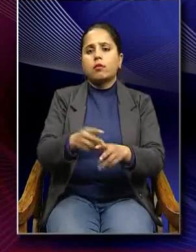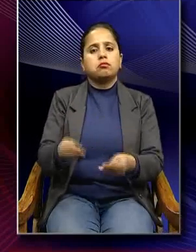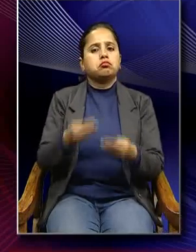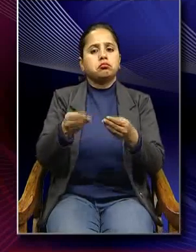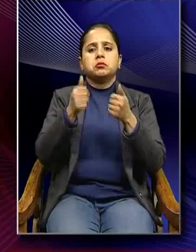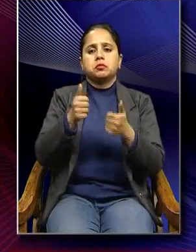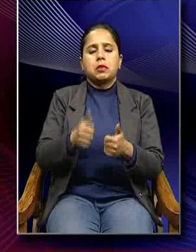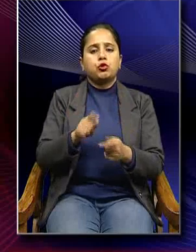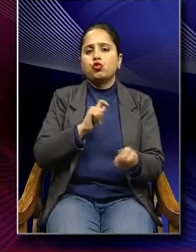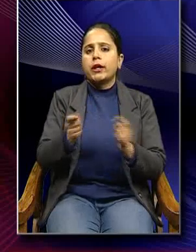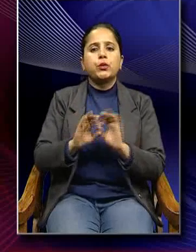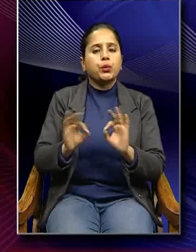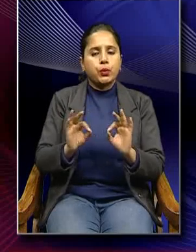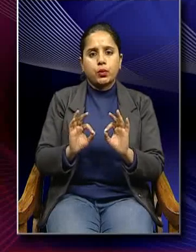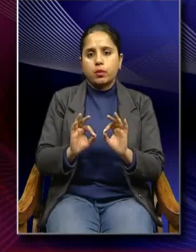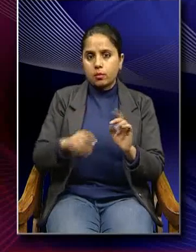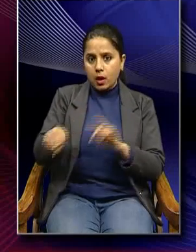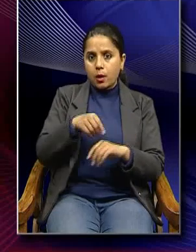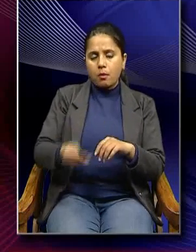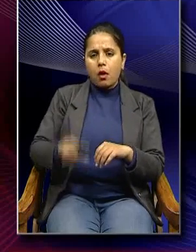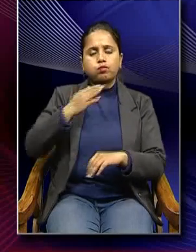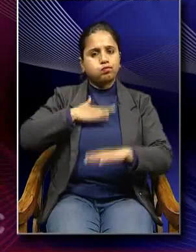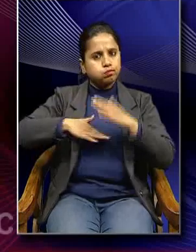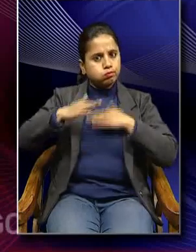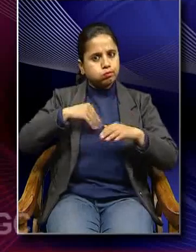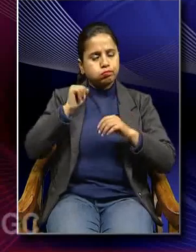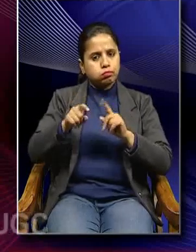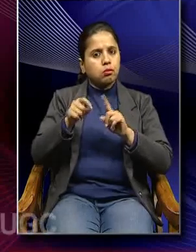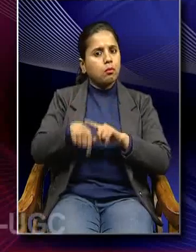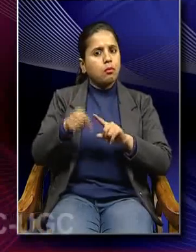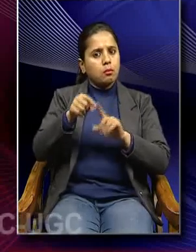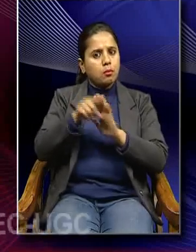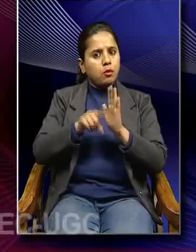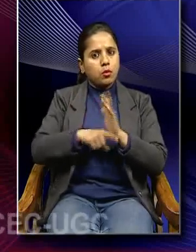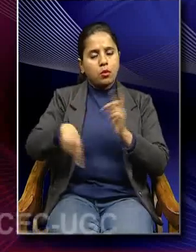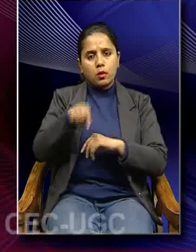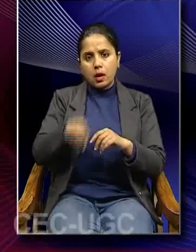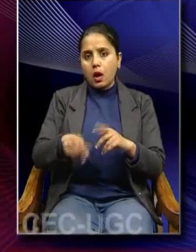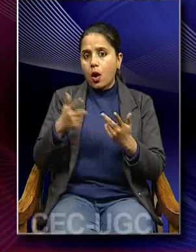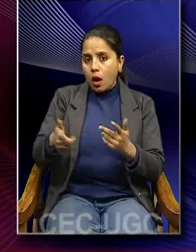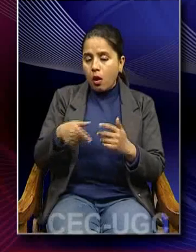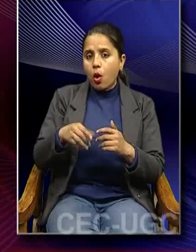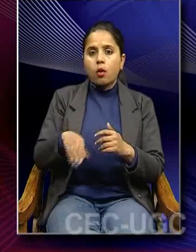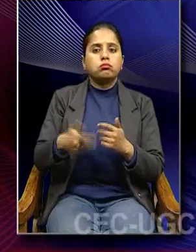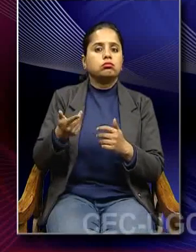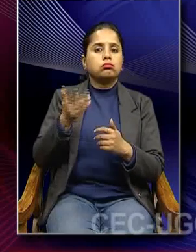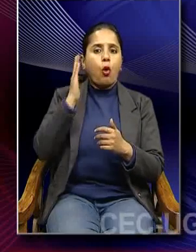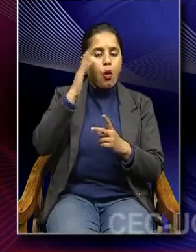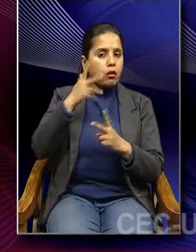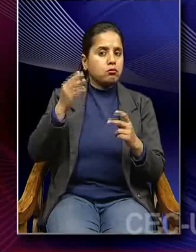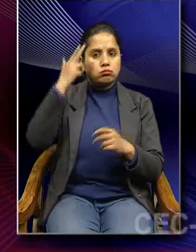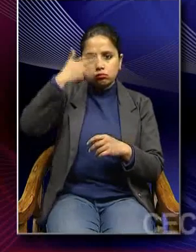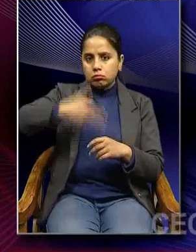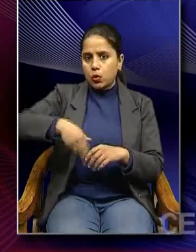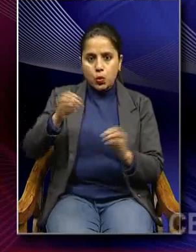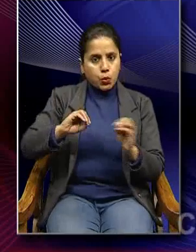result. A more resilient policy relying on non-oil energy might be a